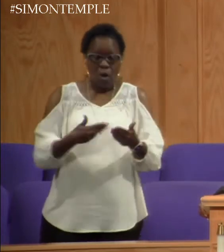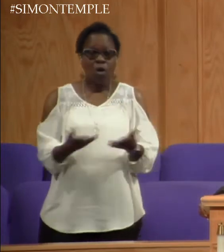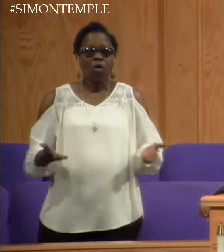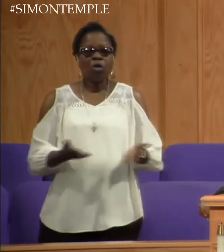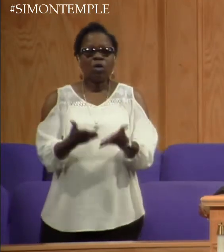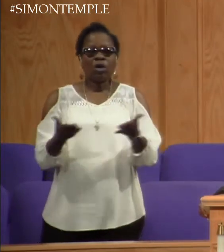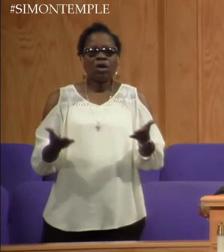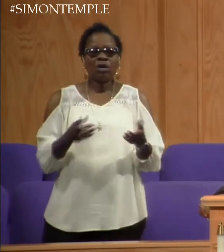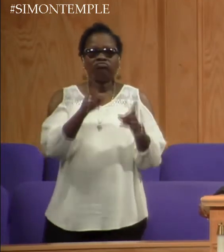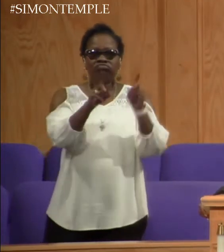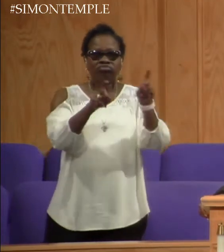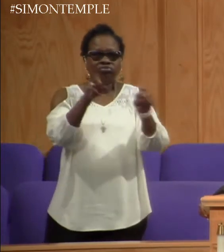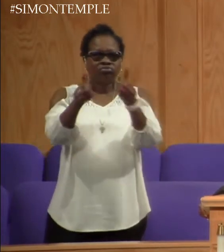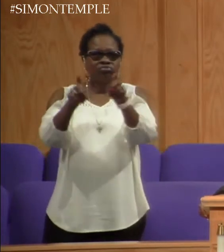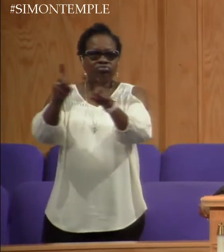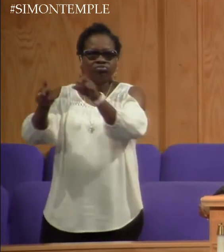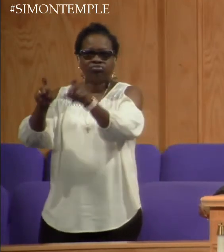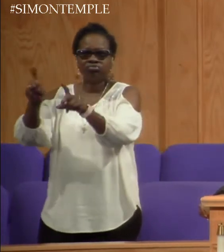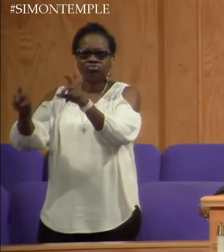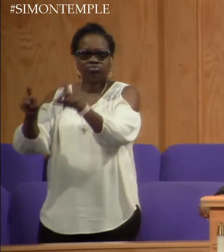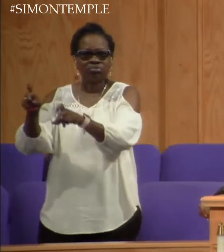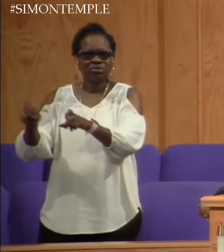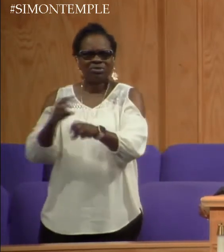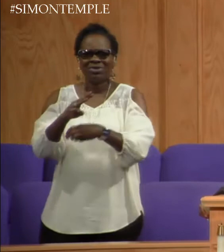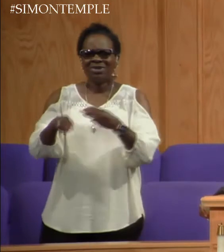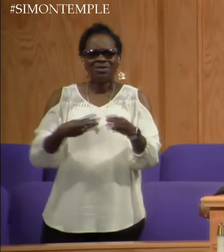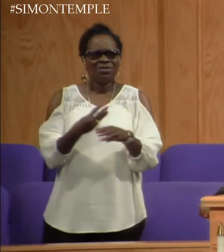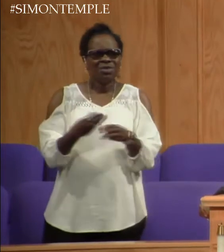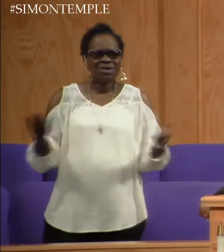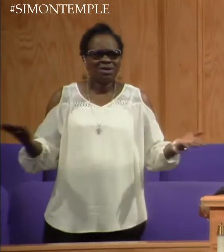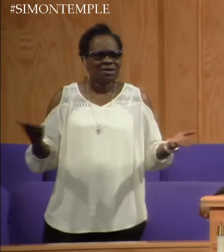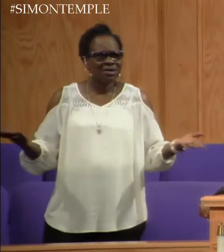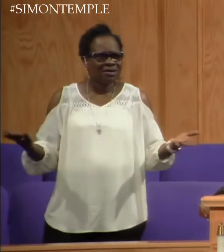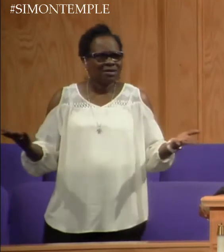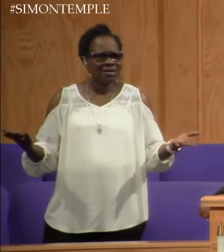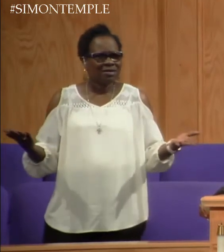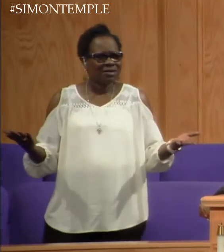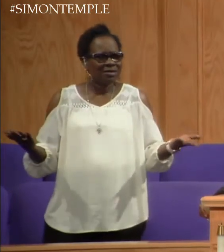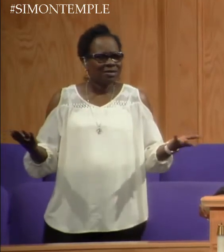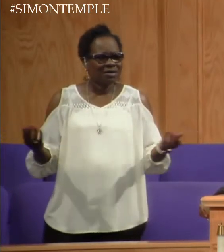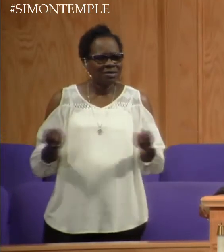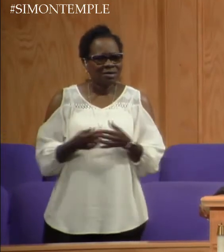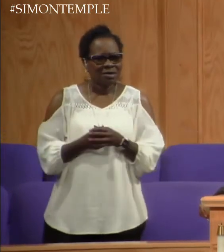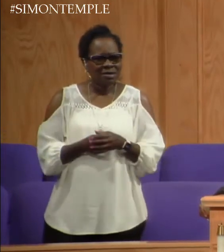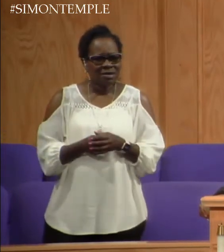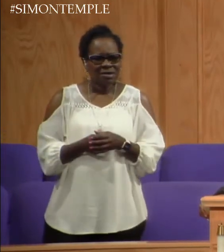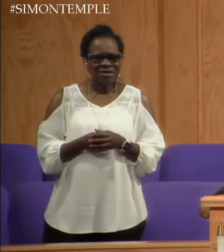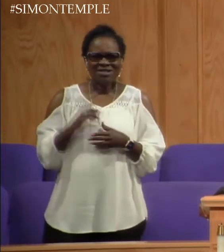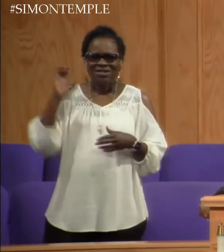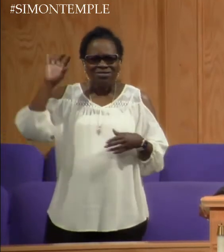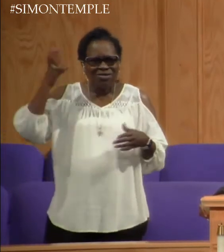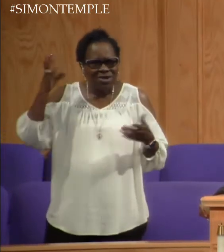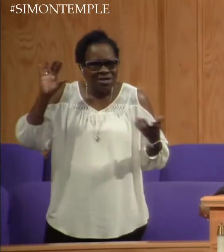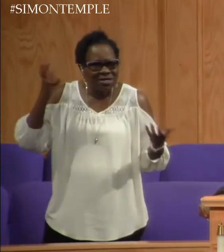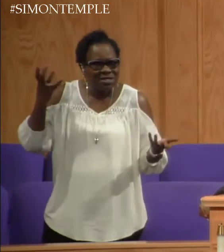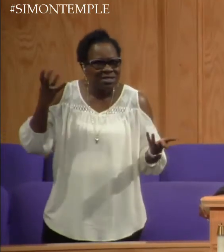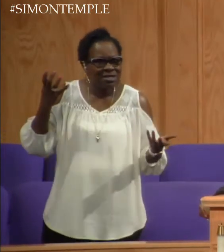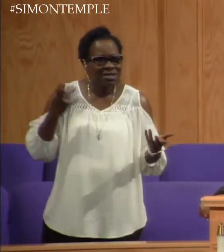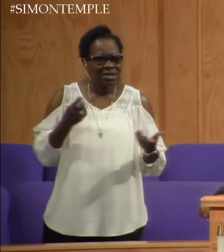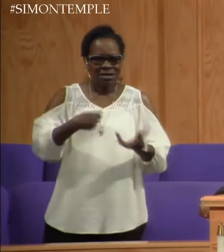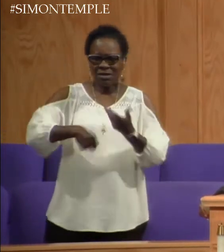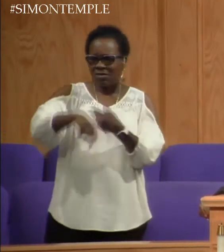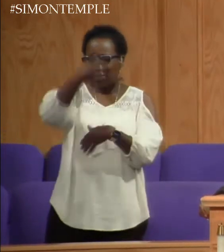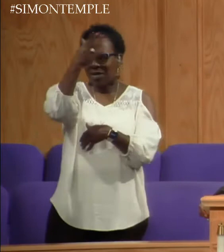same question: what in the world is going on? This is crazy. We've